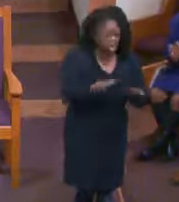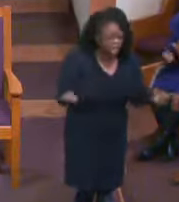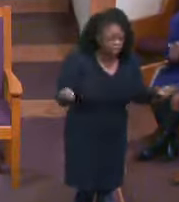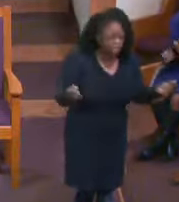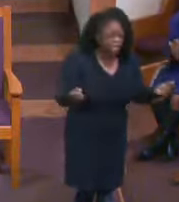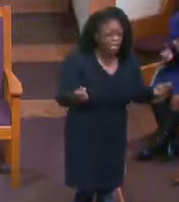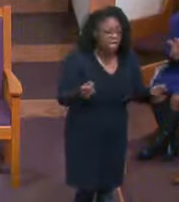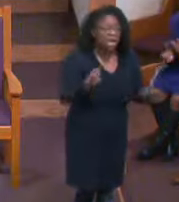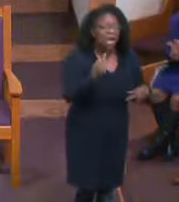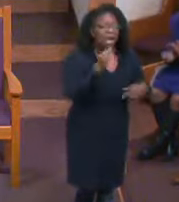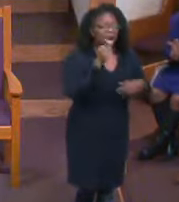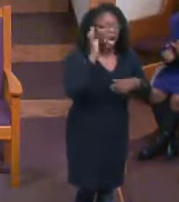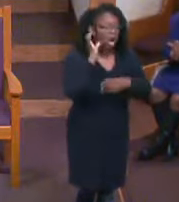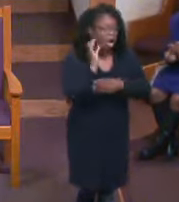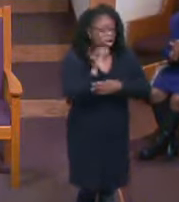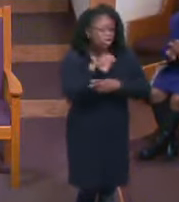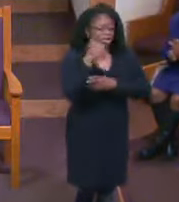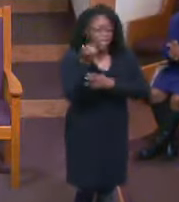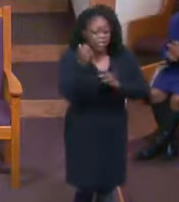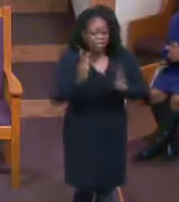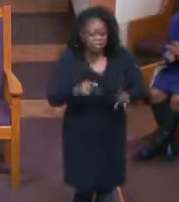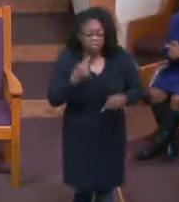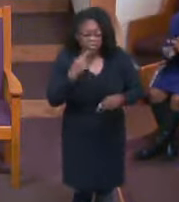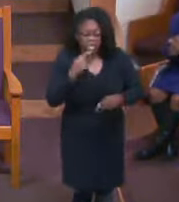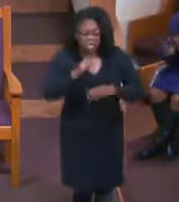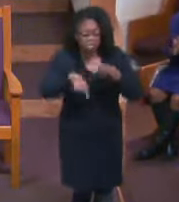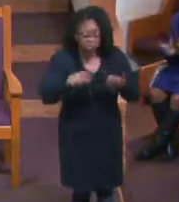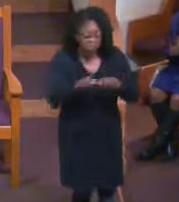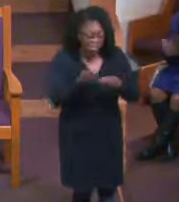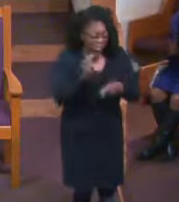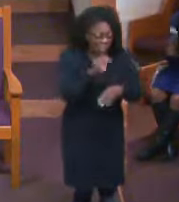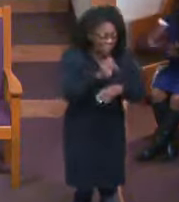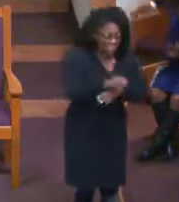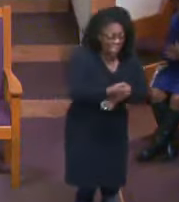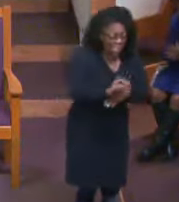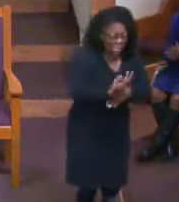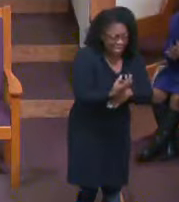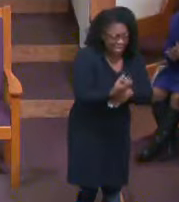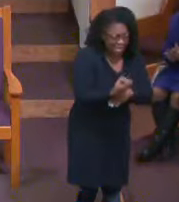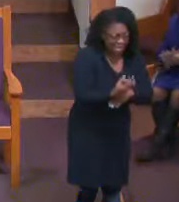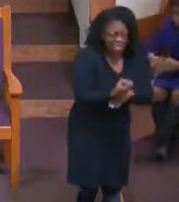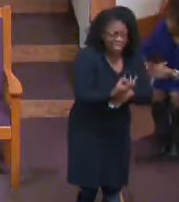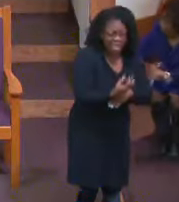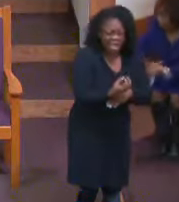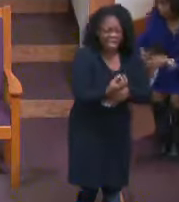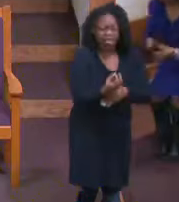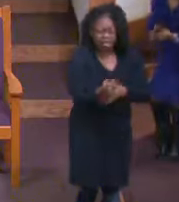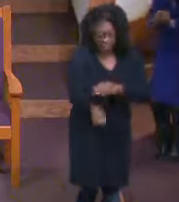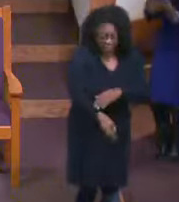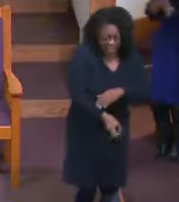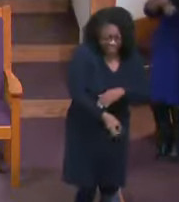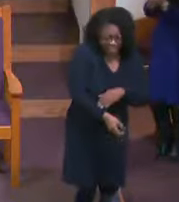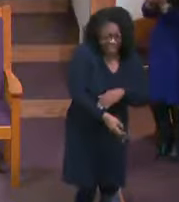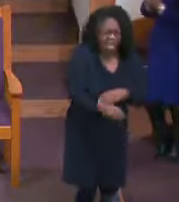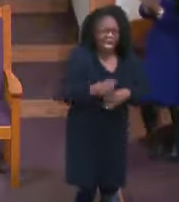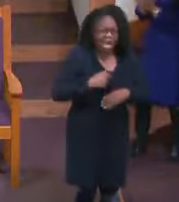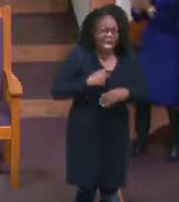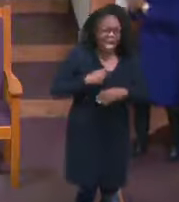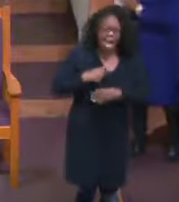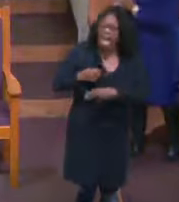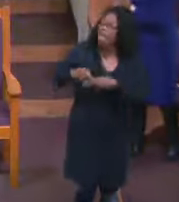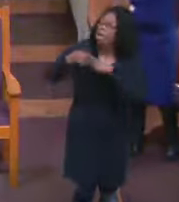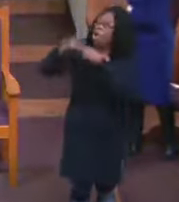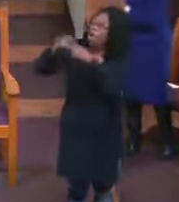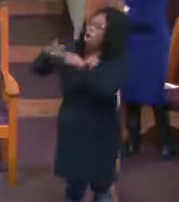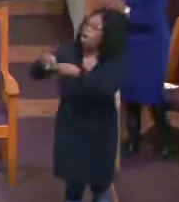heard somebody else say, when it's late in the midnight hour, I called on the name of the Lord. Is there